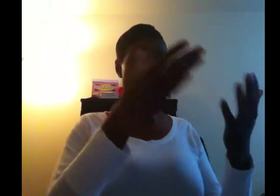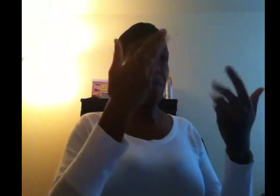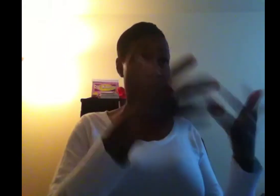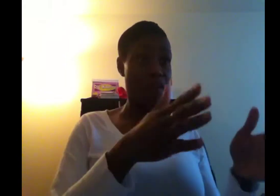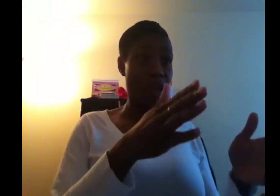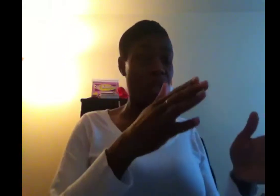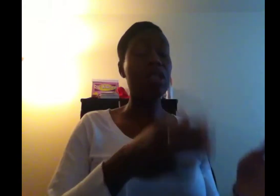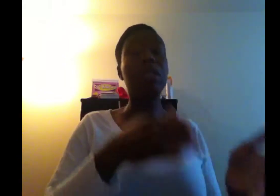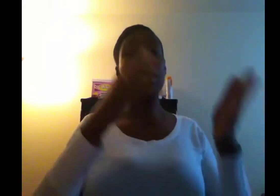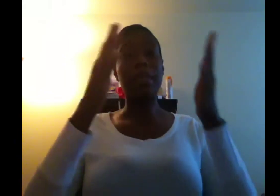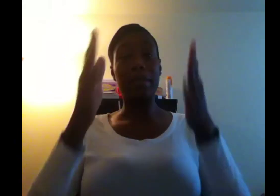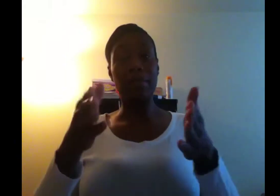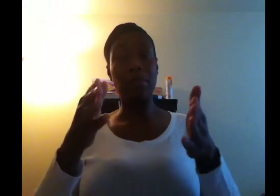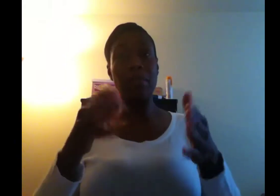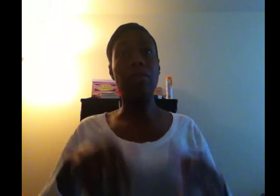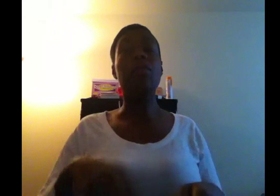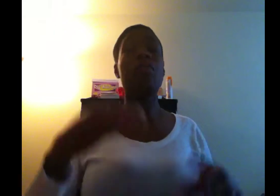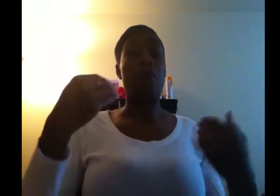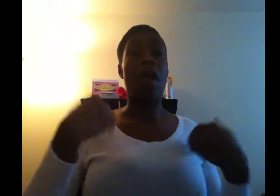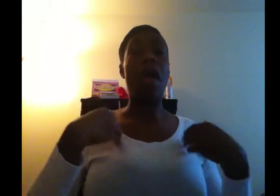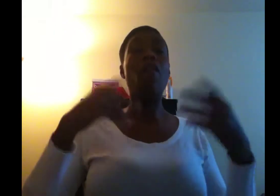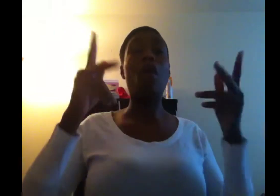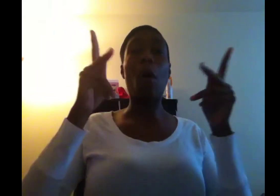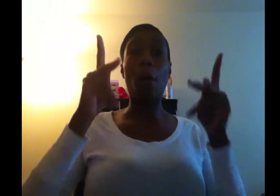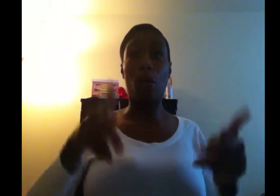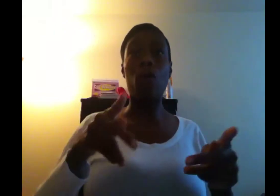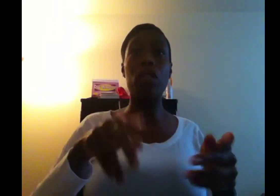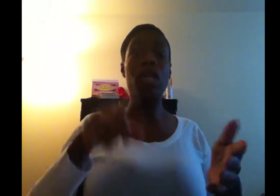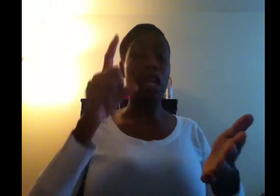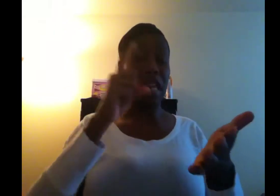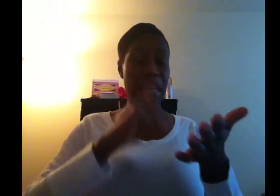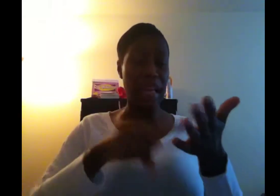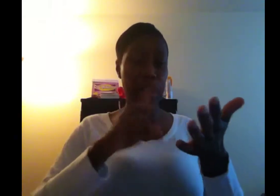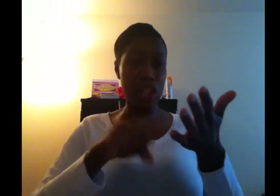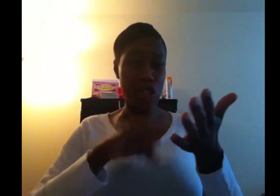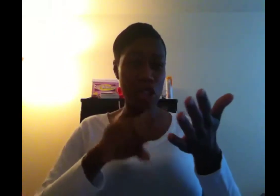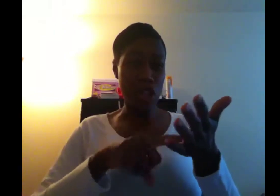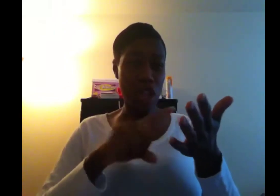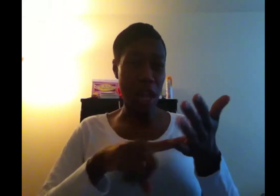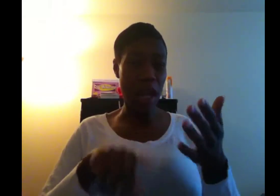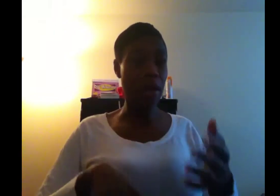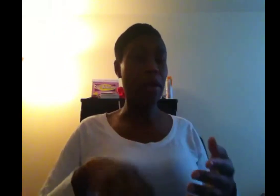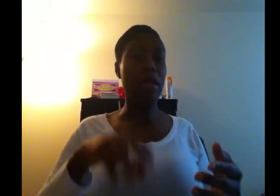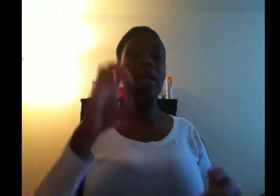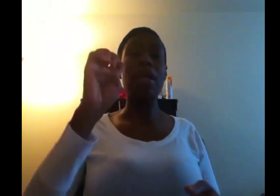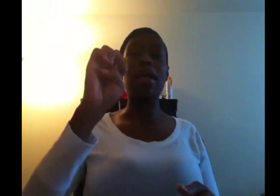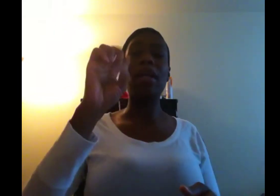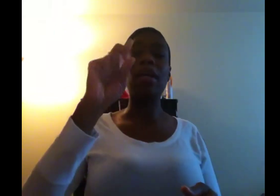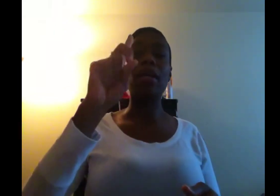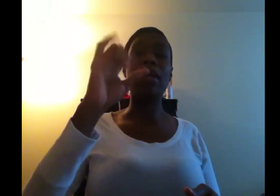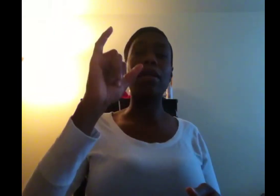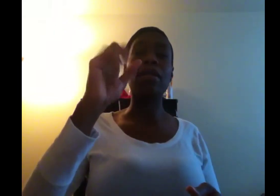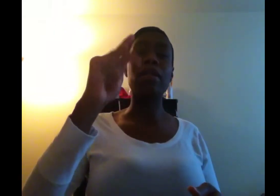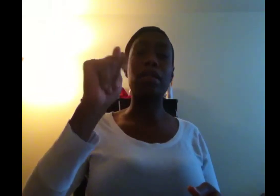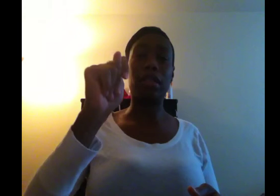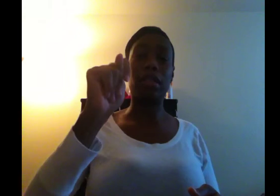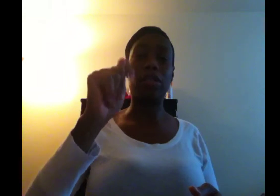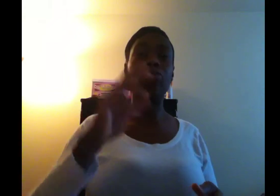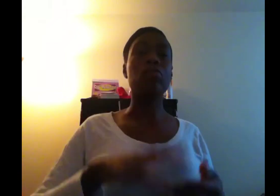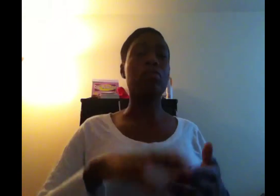once the information, as I said, has been input, is you then go through and do what's called a first edit. And what that is that you go back and check to ensure that